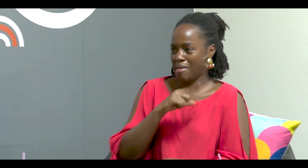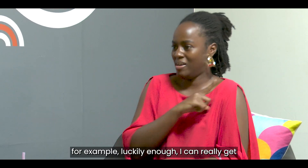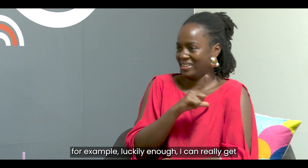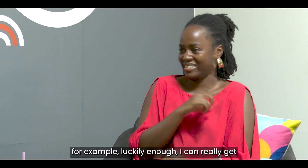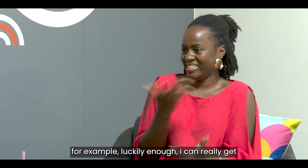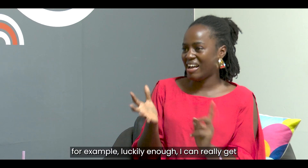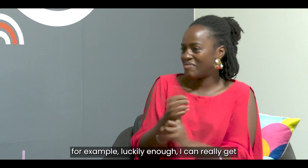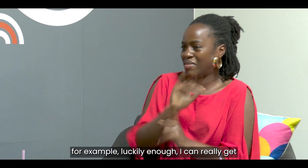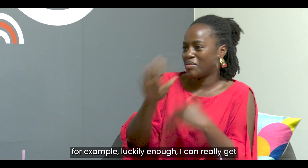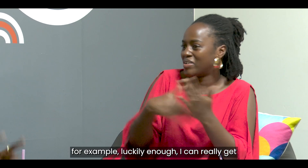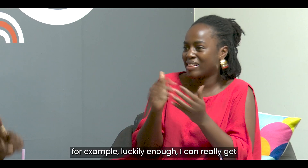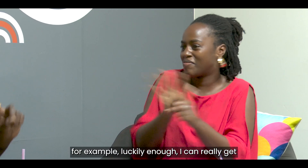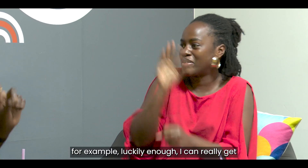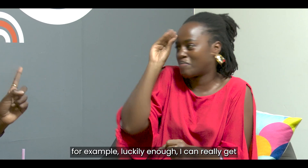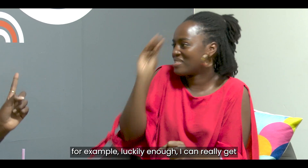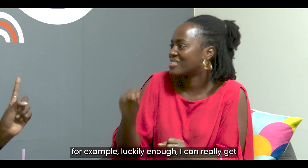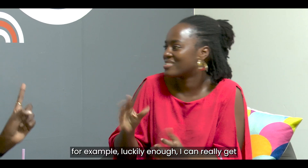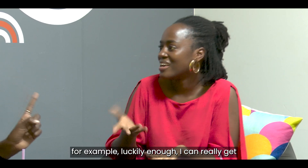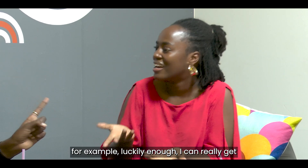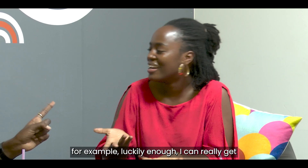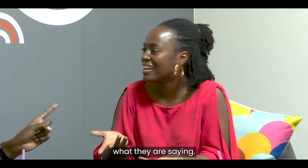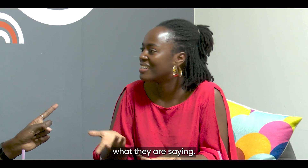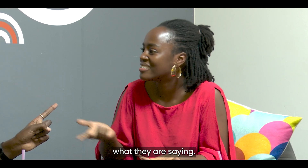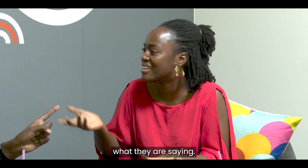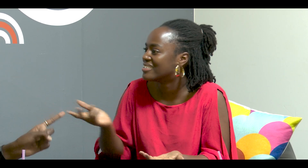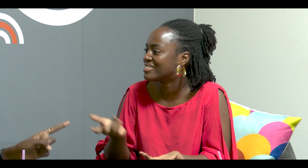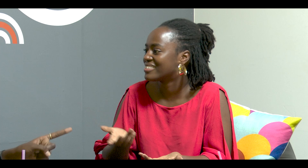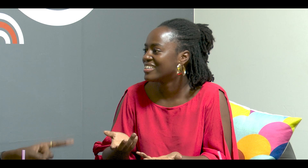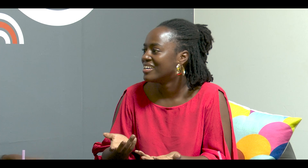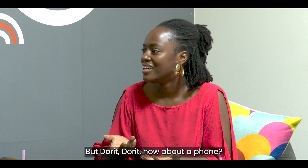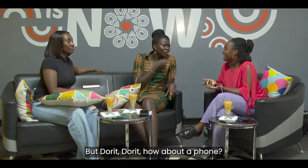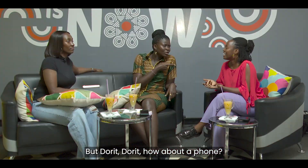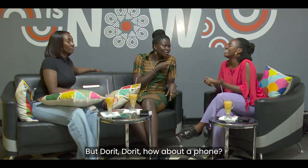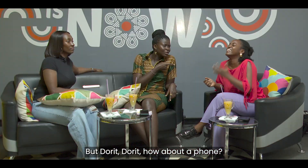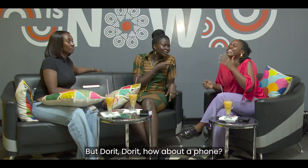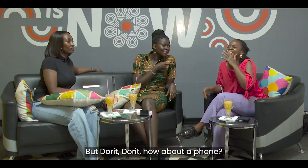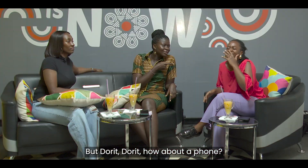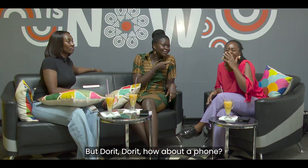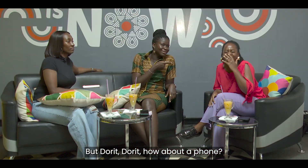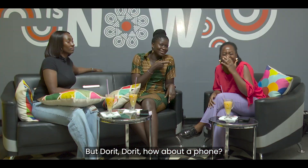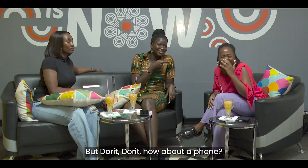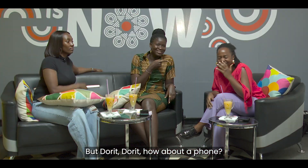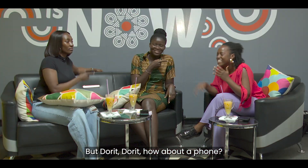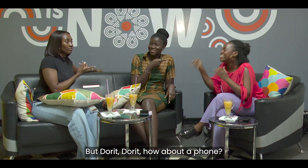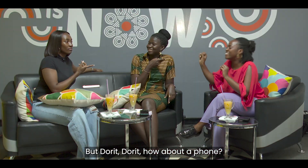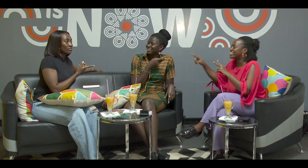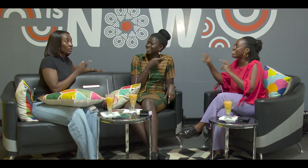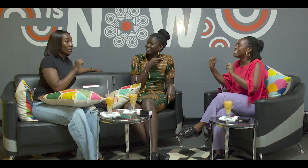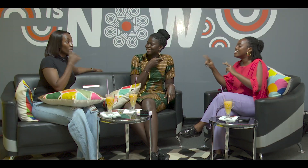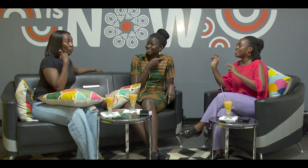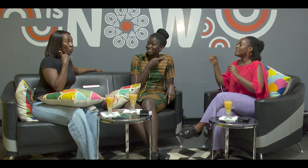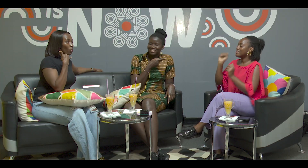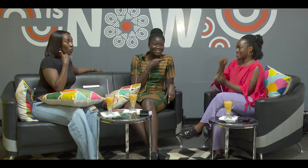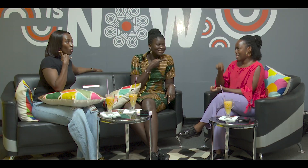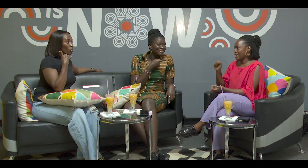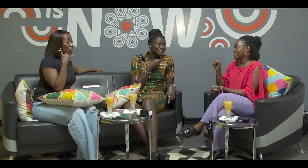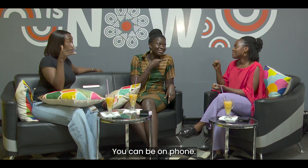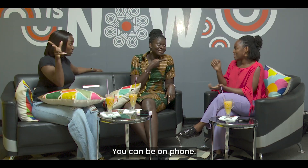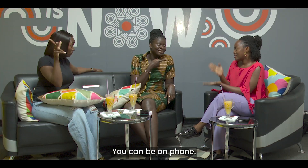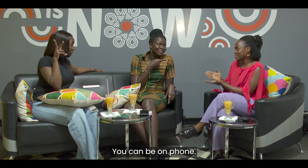example, luckily enough, I can really get what they are saying. But Doric, how about the phone? You can be